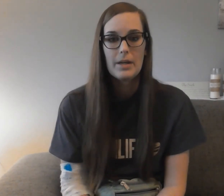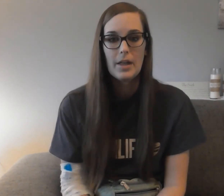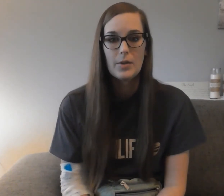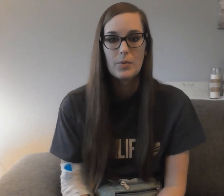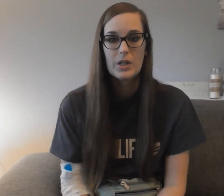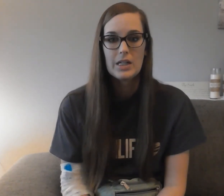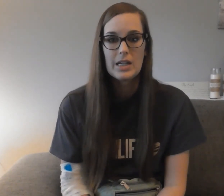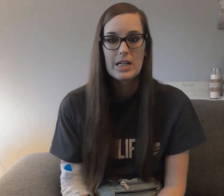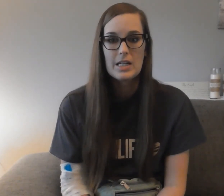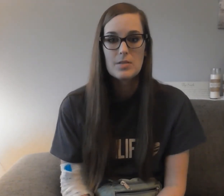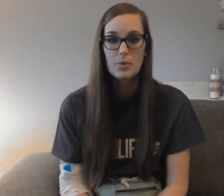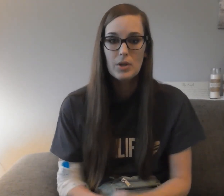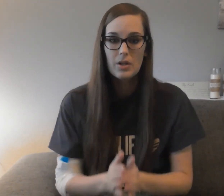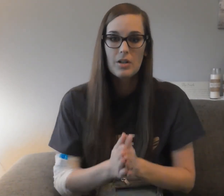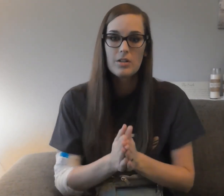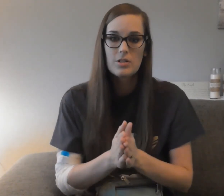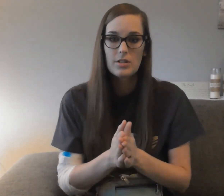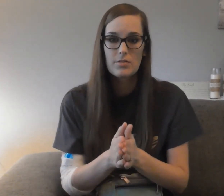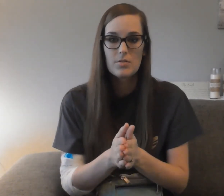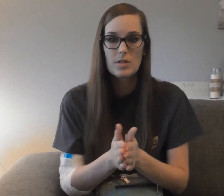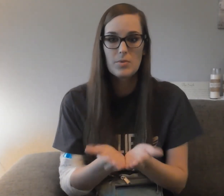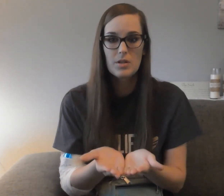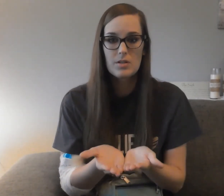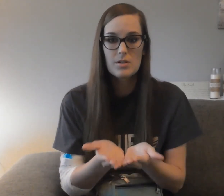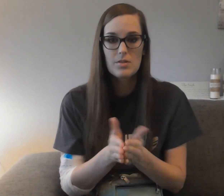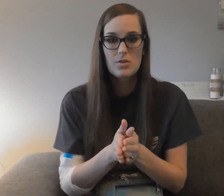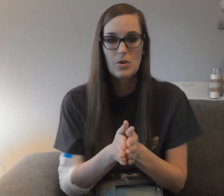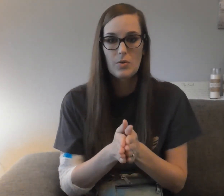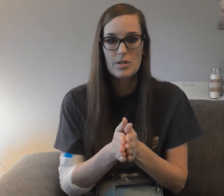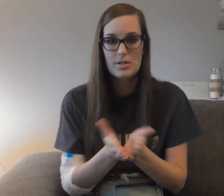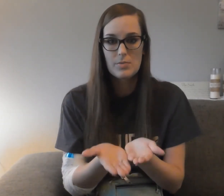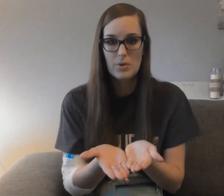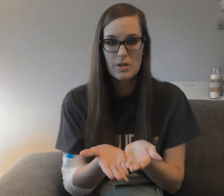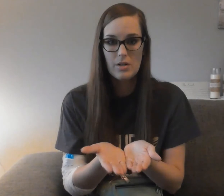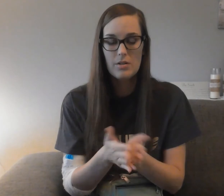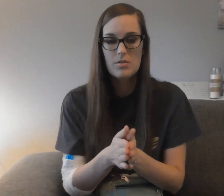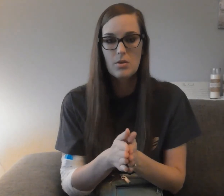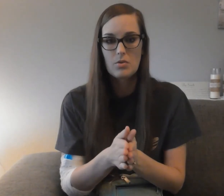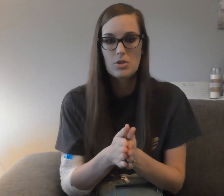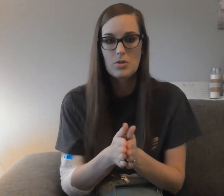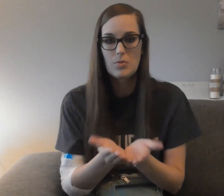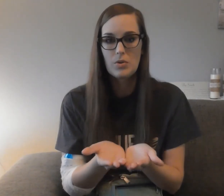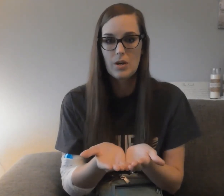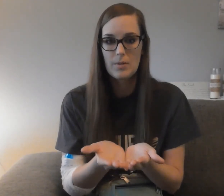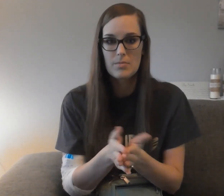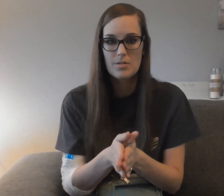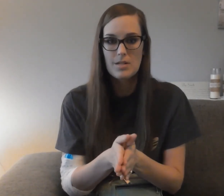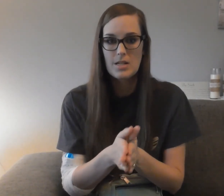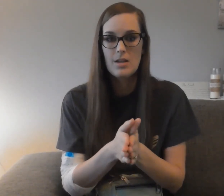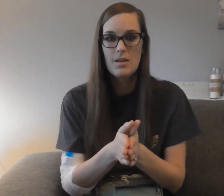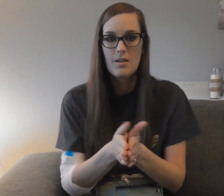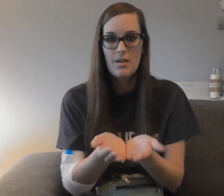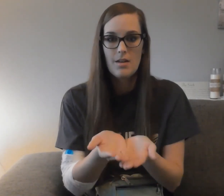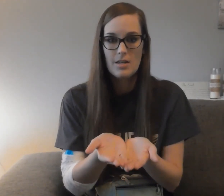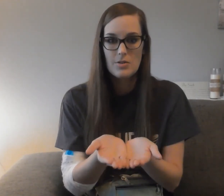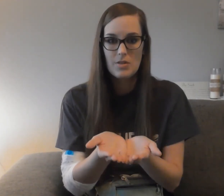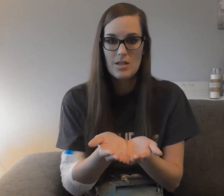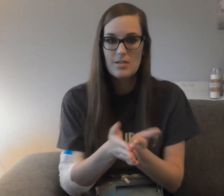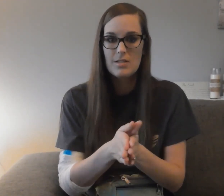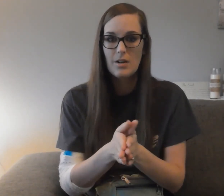Another one is book. She loves to read books, so this is book. So she will come up to me and do this, and I'll know